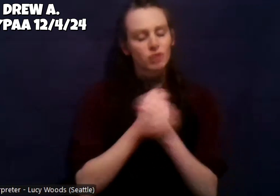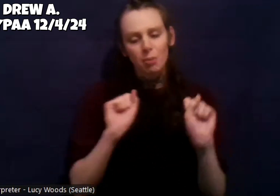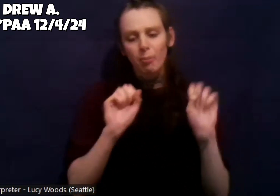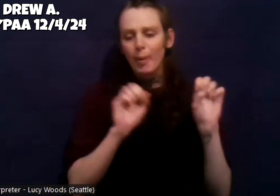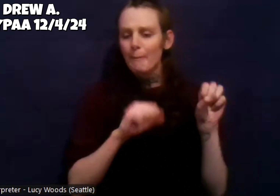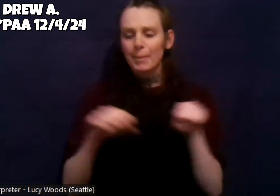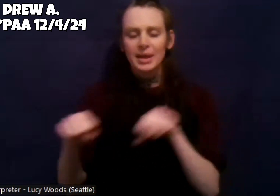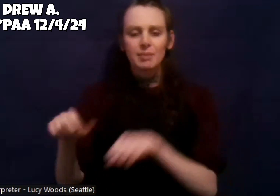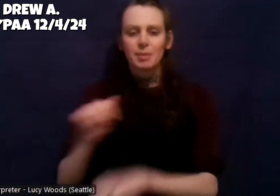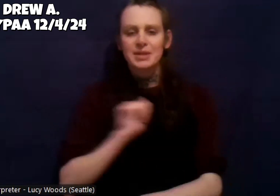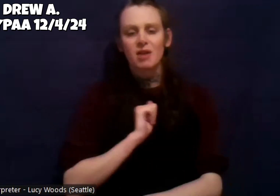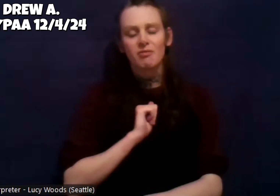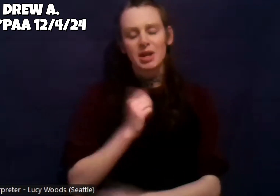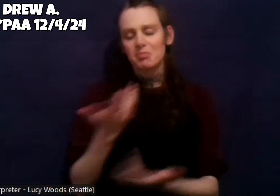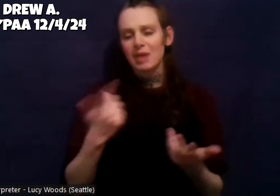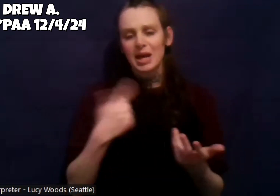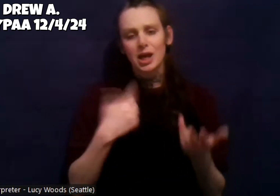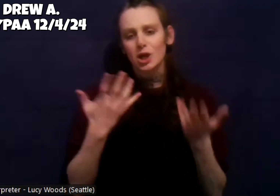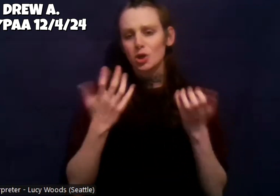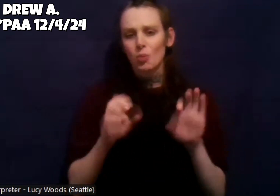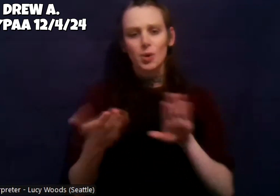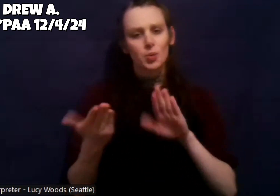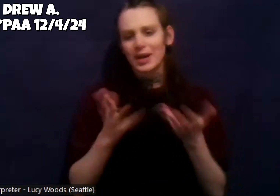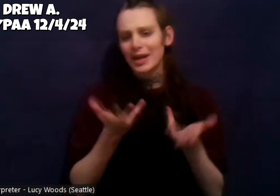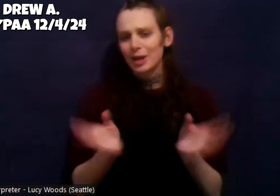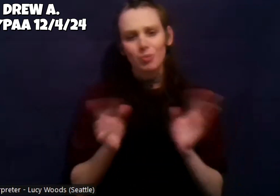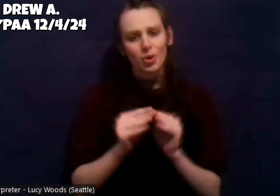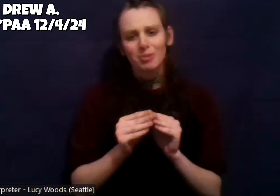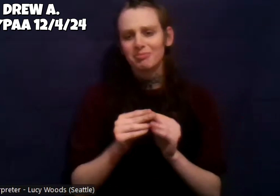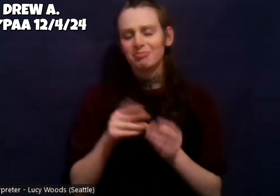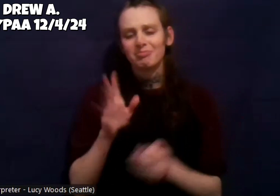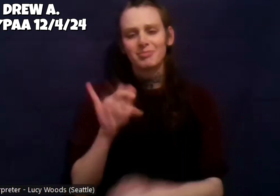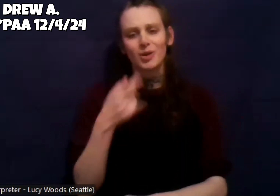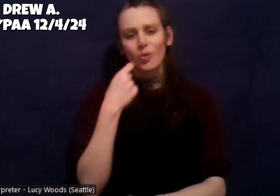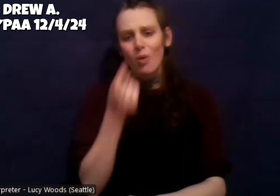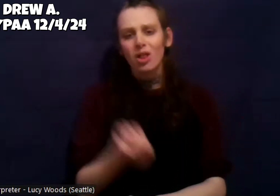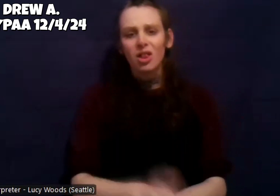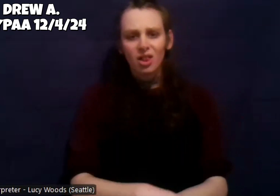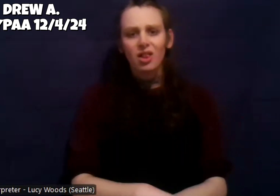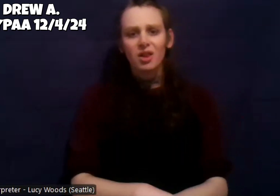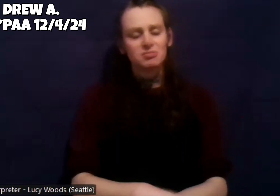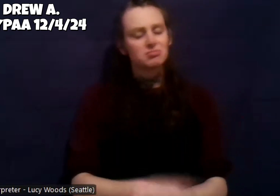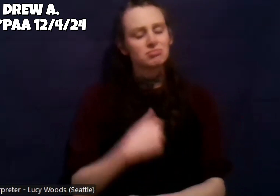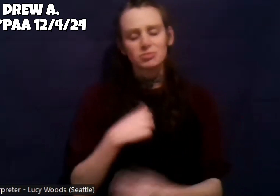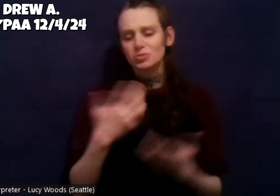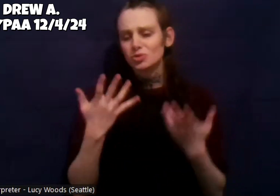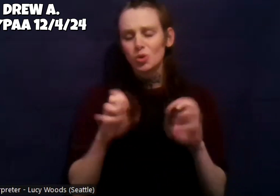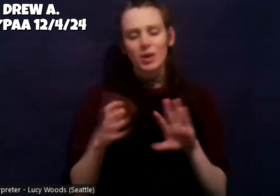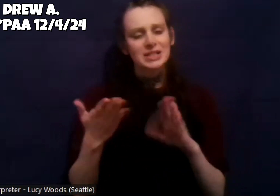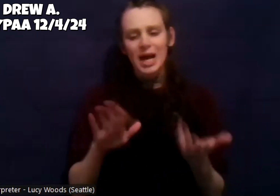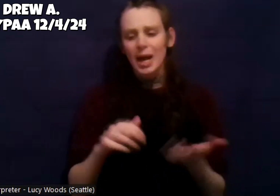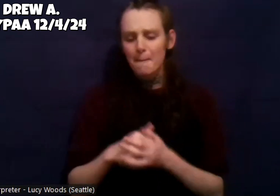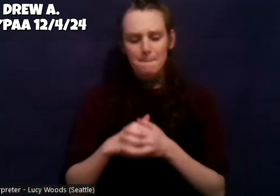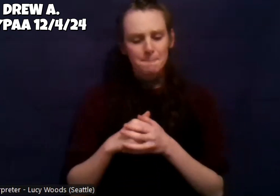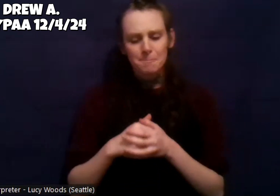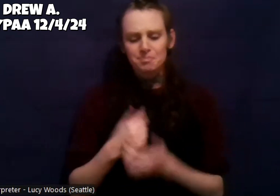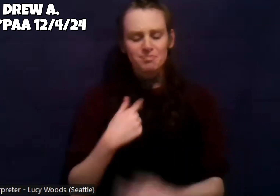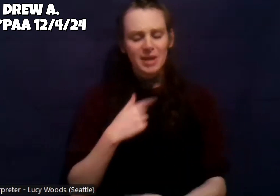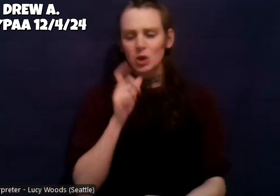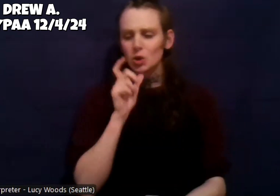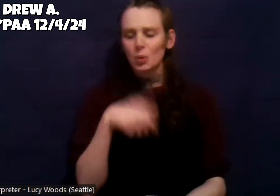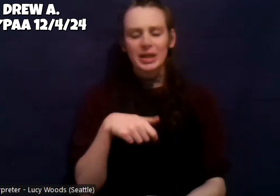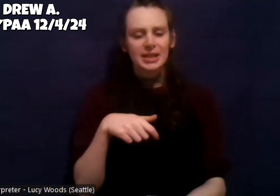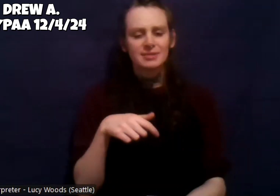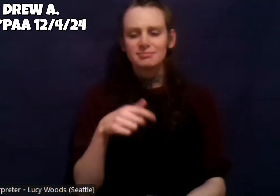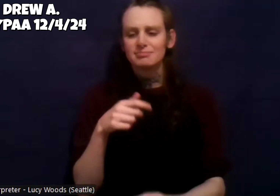don't want to die anymore, which is really cool. Um, I don't want to die and I don't need outside substances in order to help